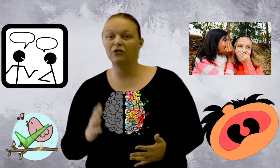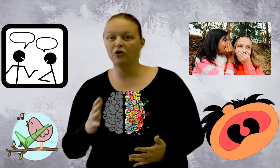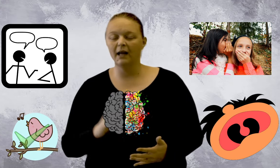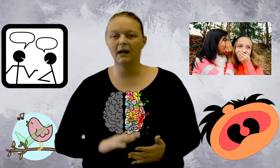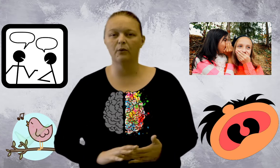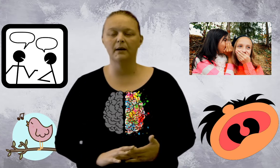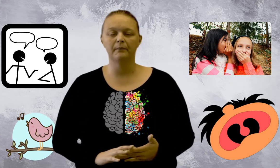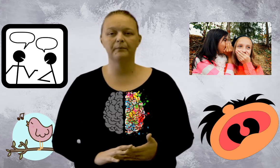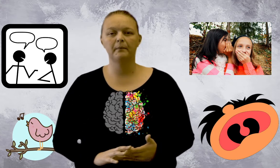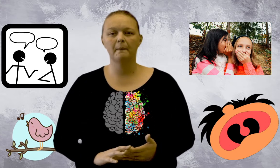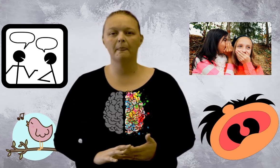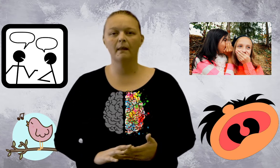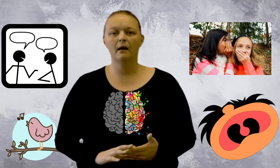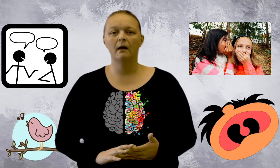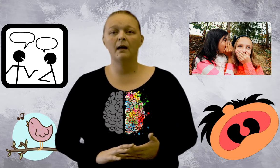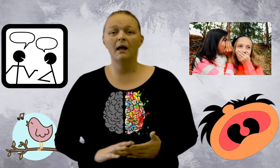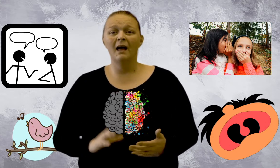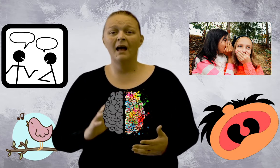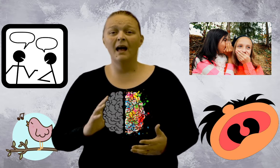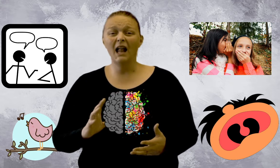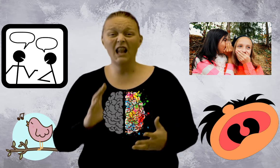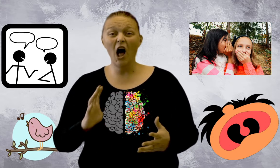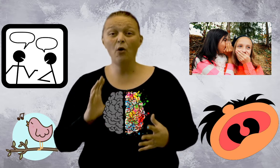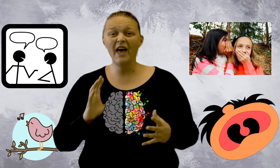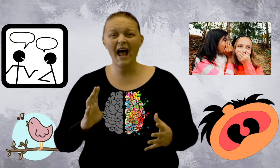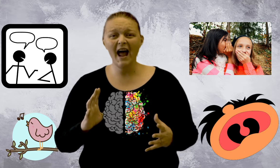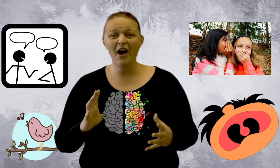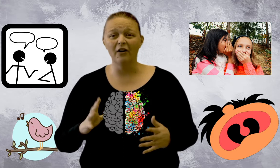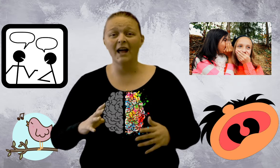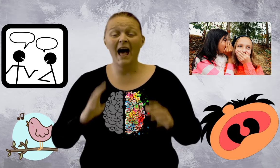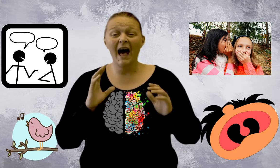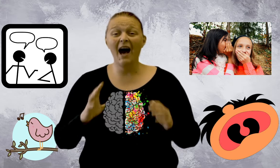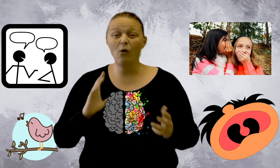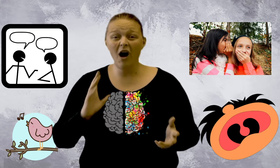try another one. Hello there! How are you?